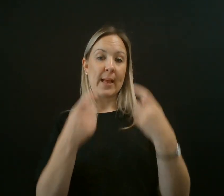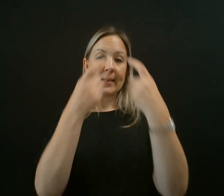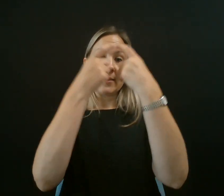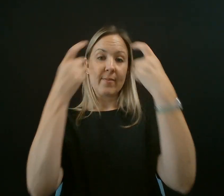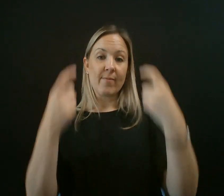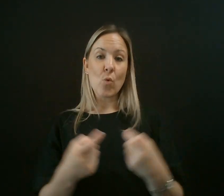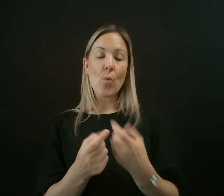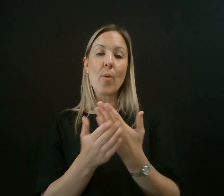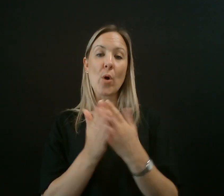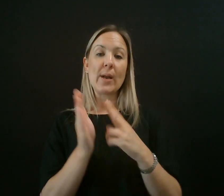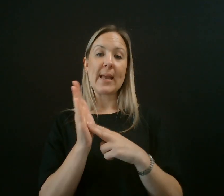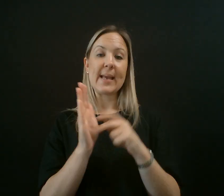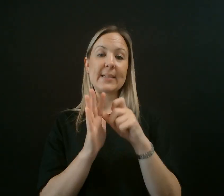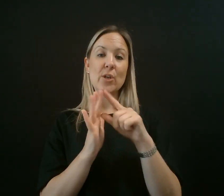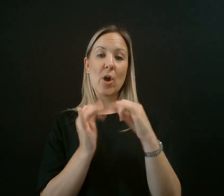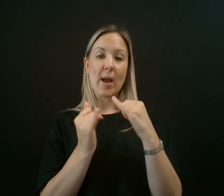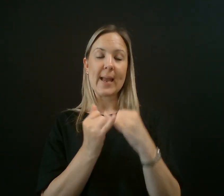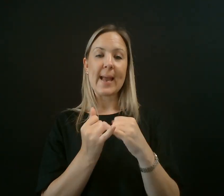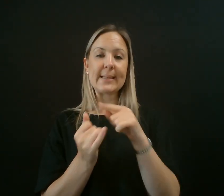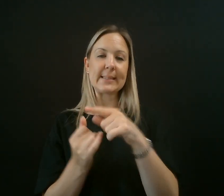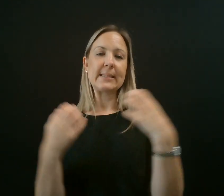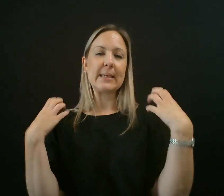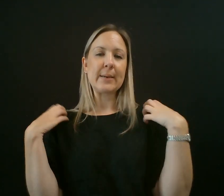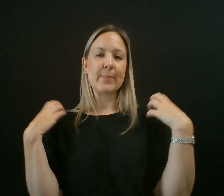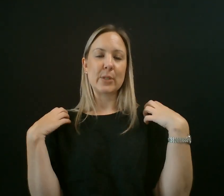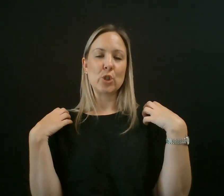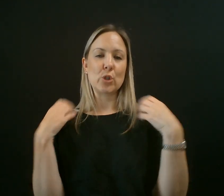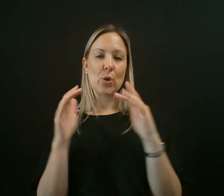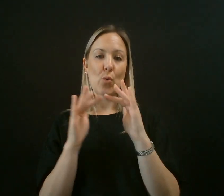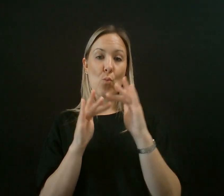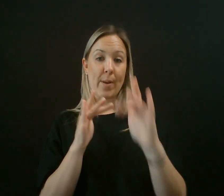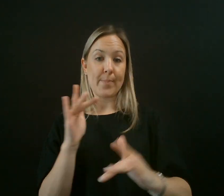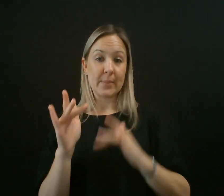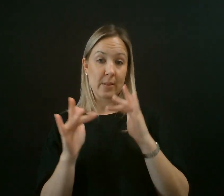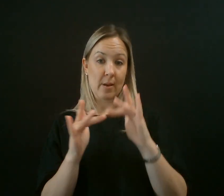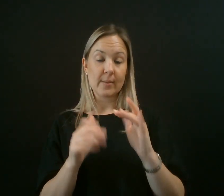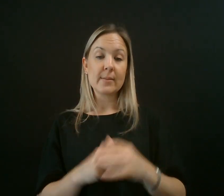Quality and Safeguards Commission website, which is